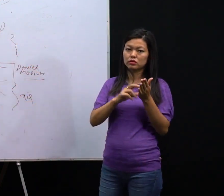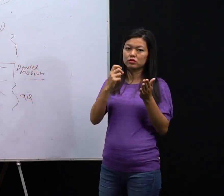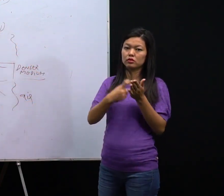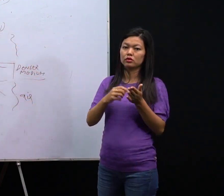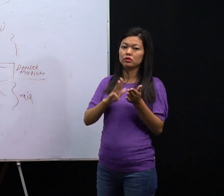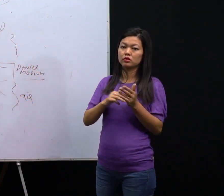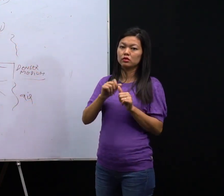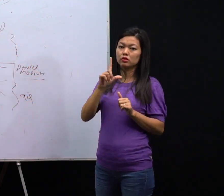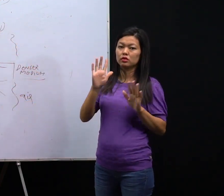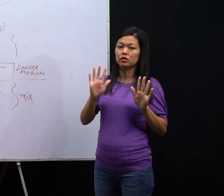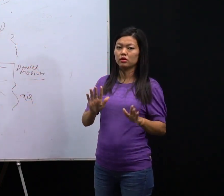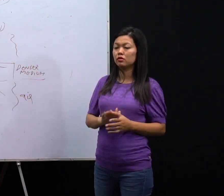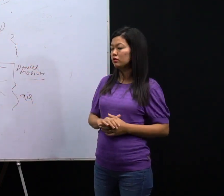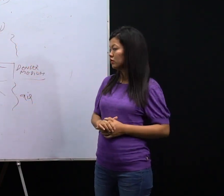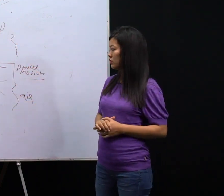Now